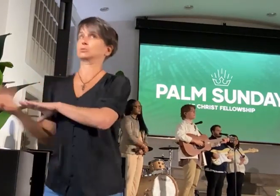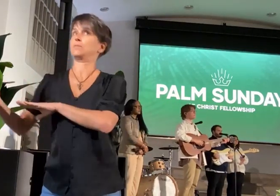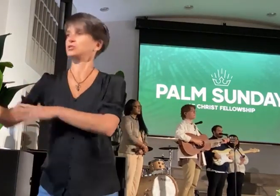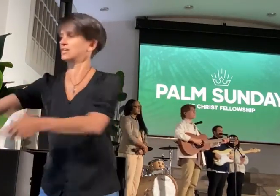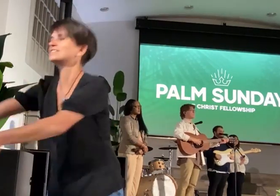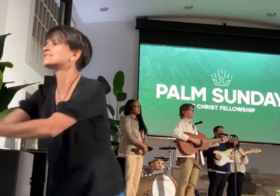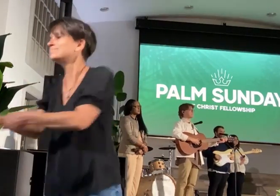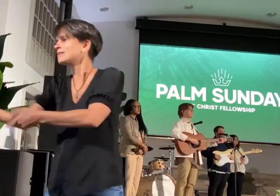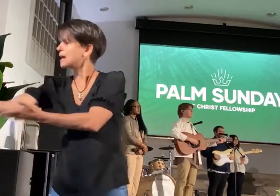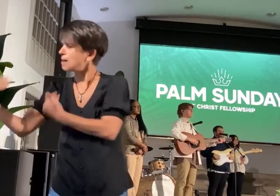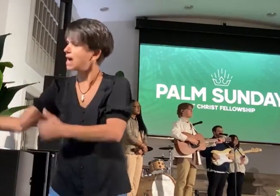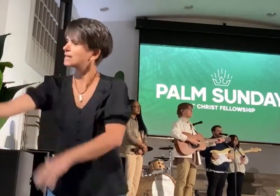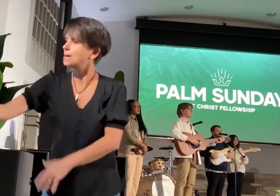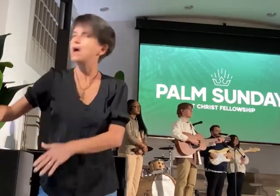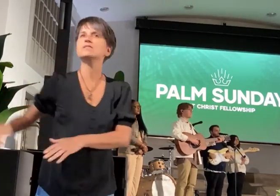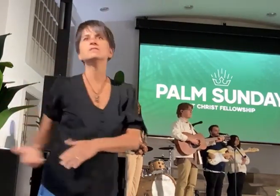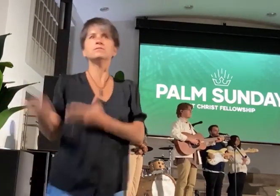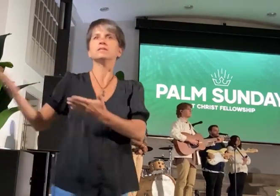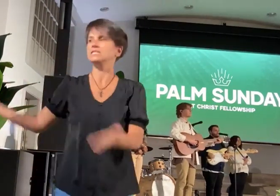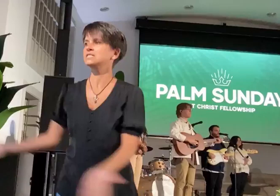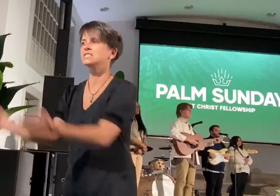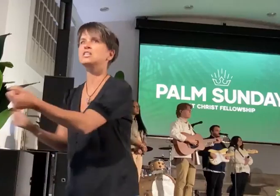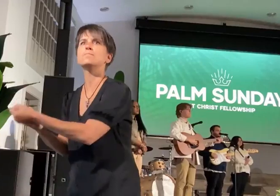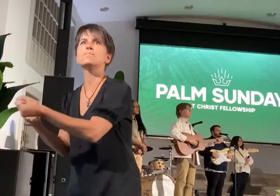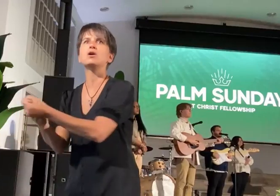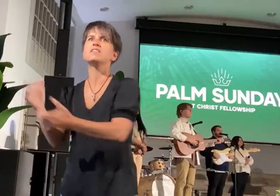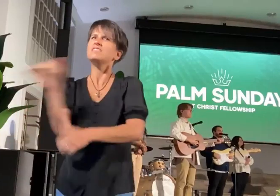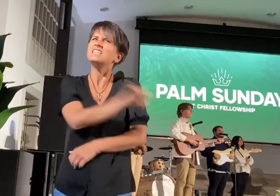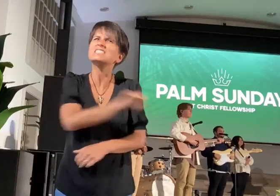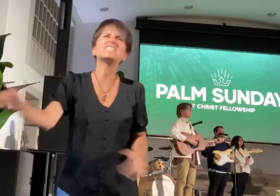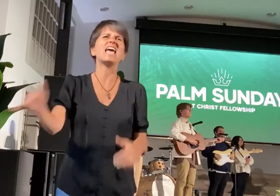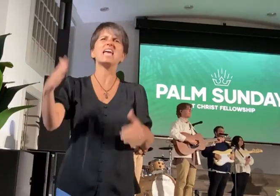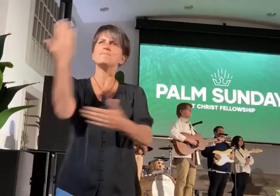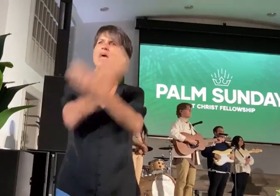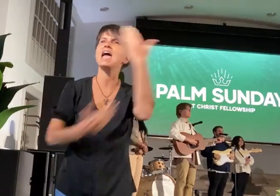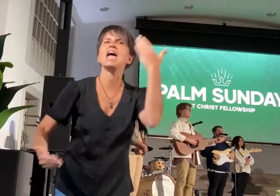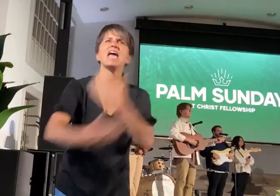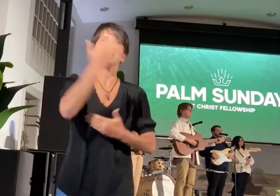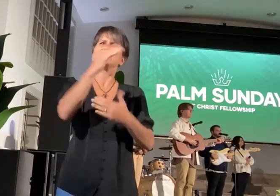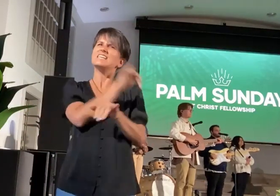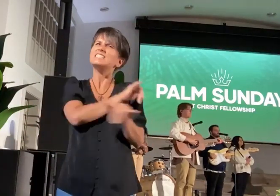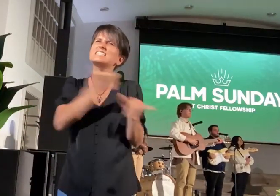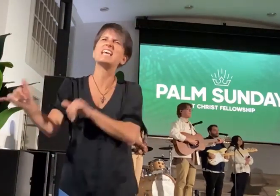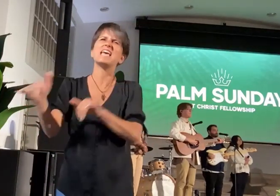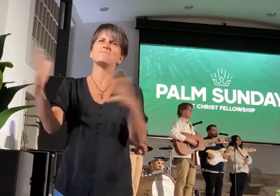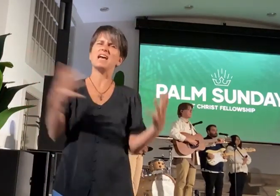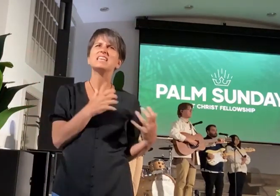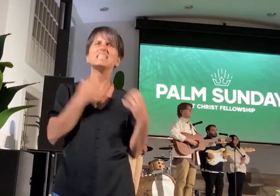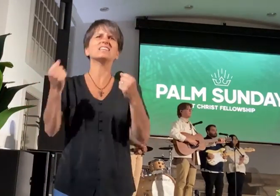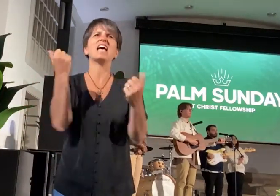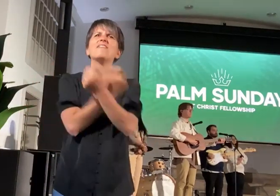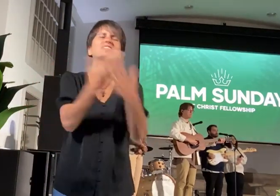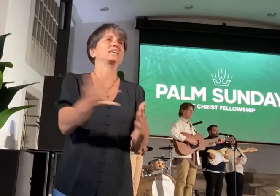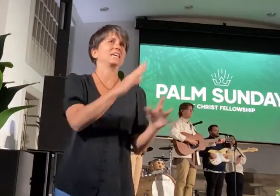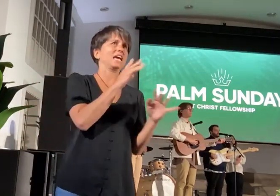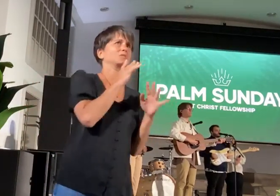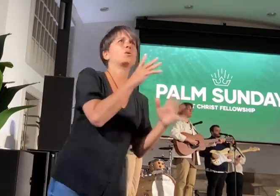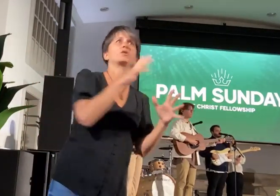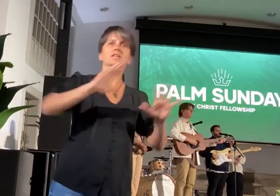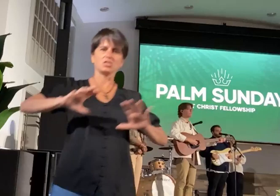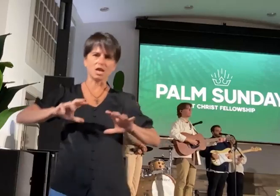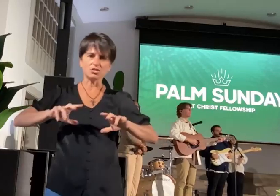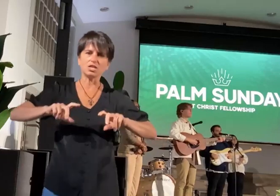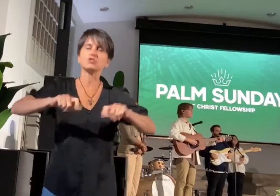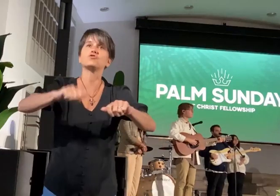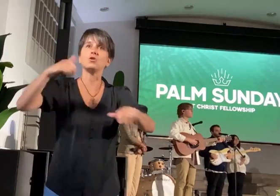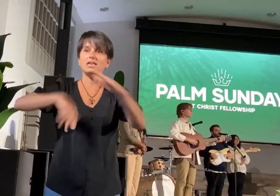to stone her. That hand that lifted that woman up. The same hand that prophesied and that healed and that spoke and that taught and that unrolled the scroll